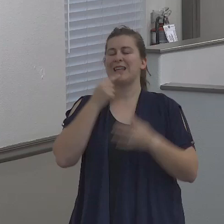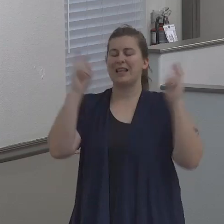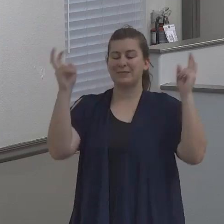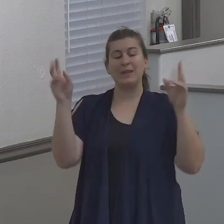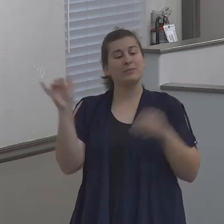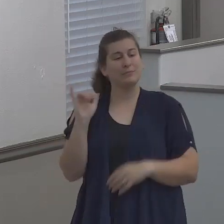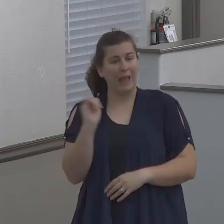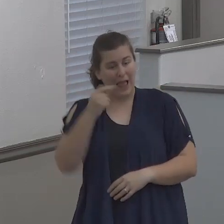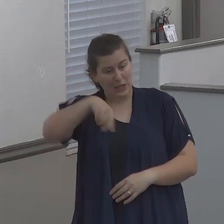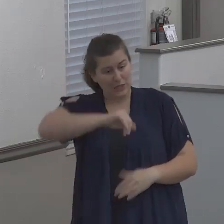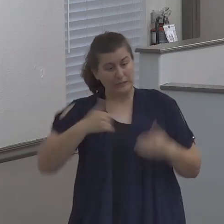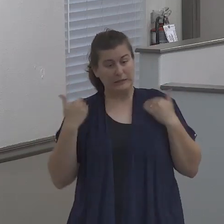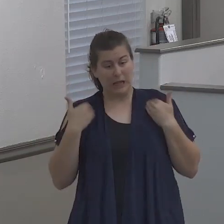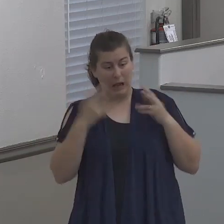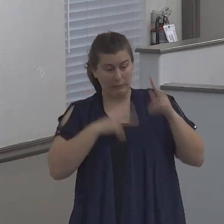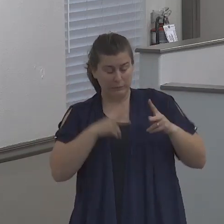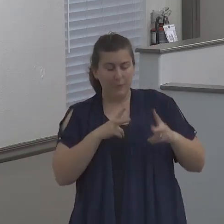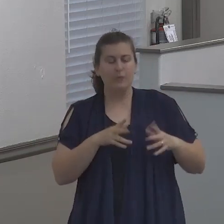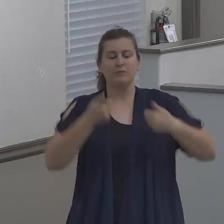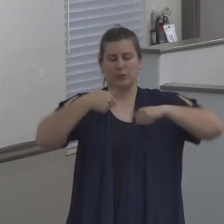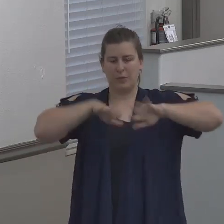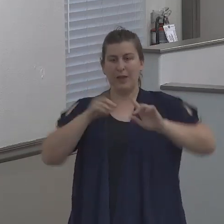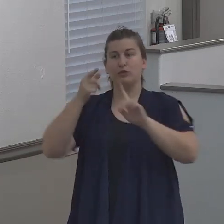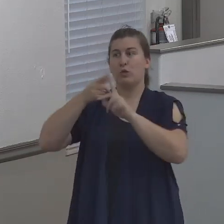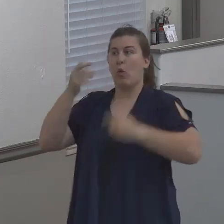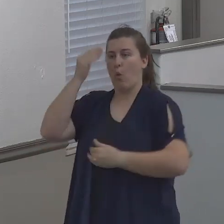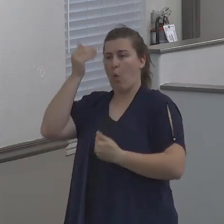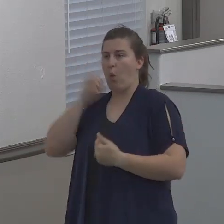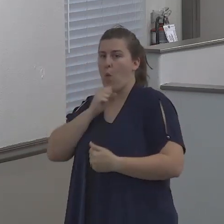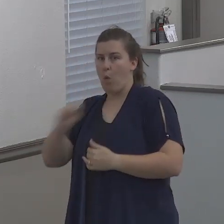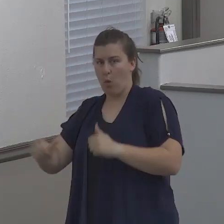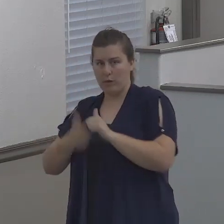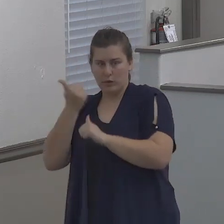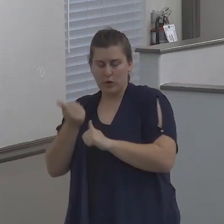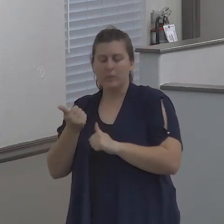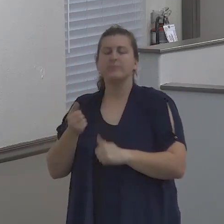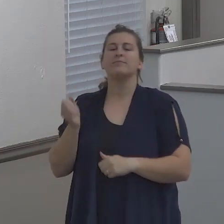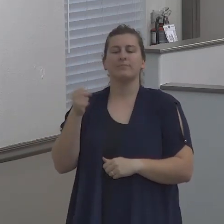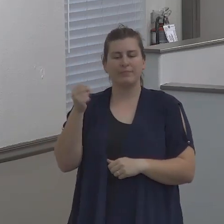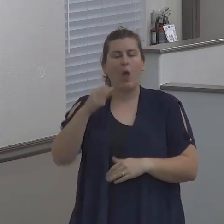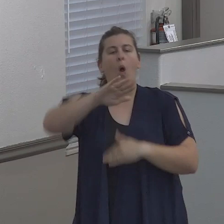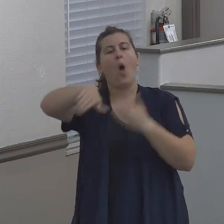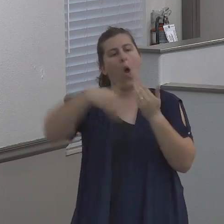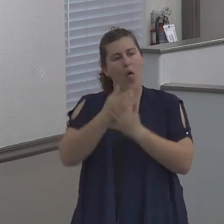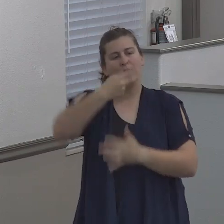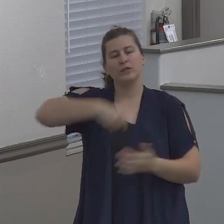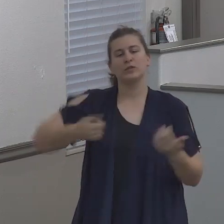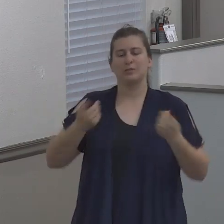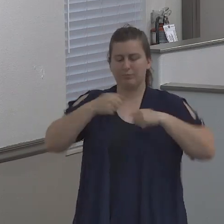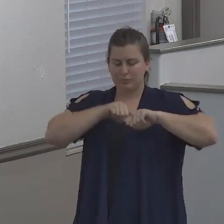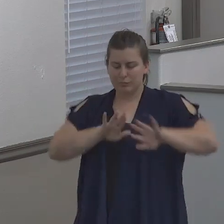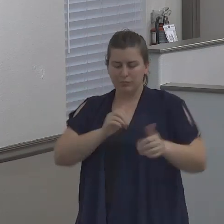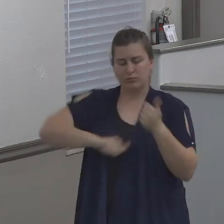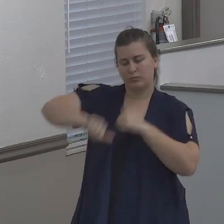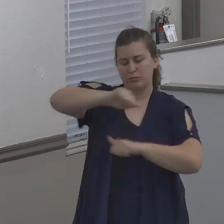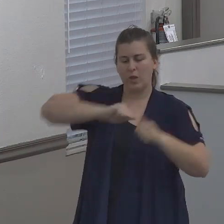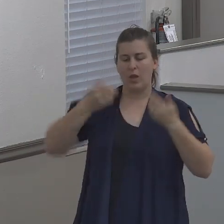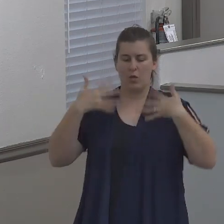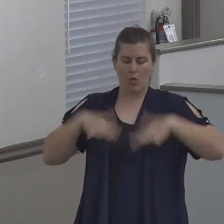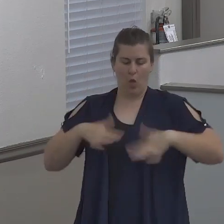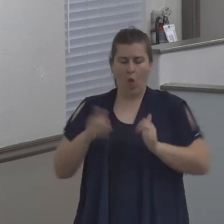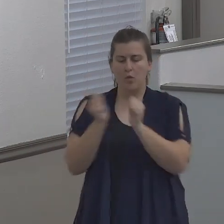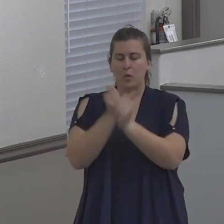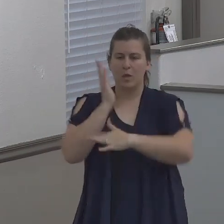5, beginning verse number 5, it says, "Likewise, ye younger, submit yourselves unto the elder. Yea, all of